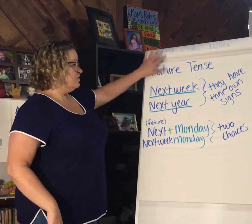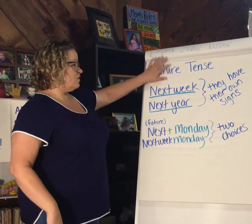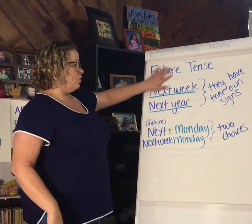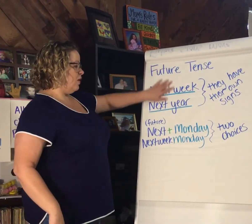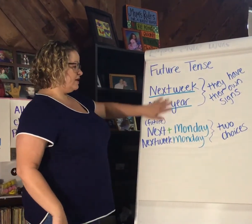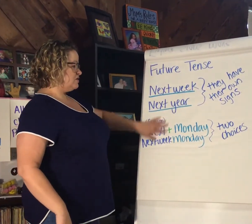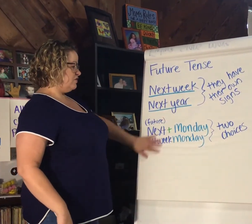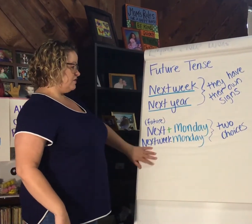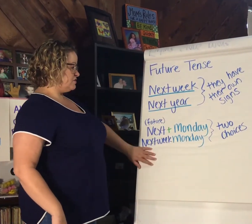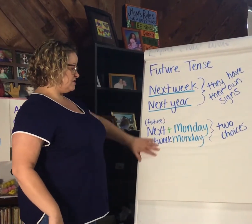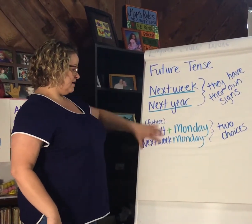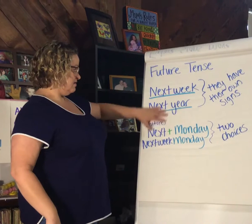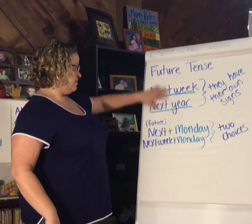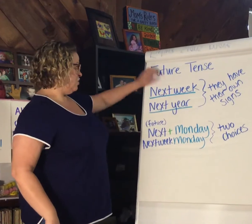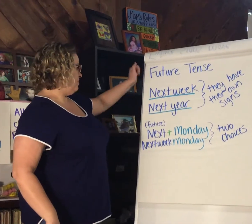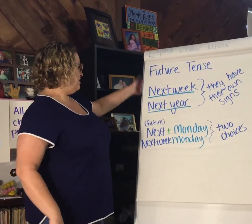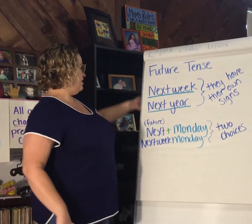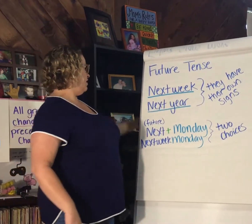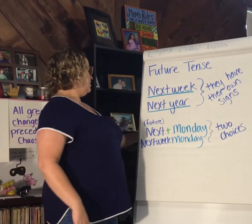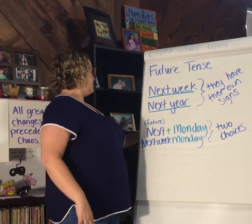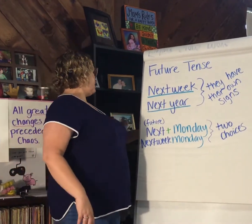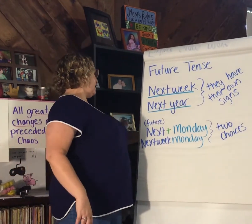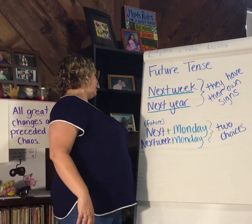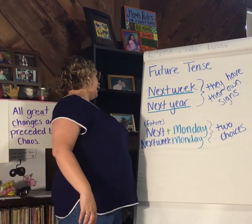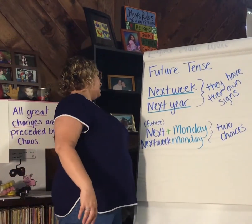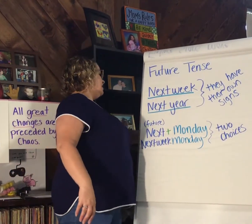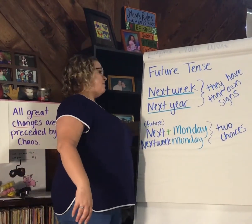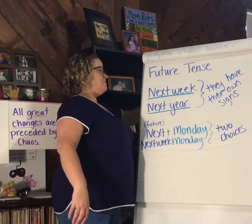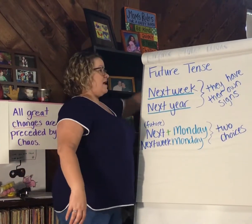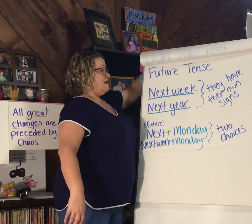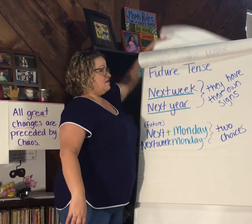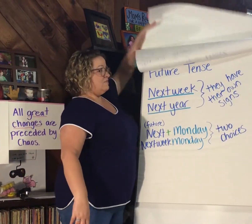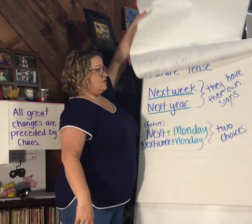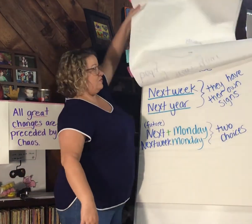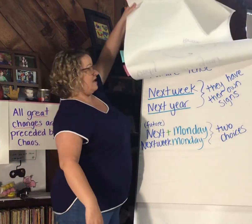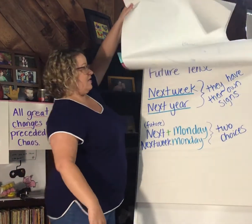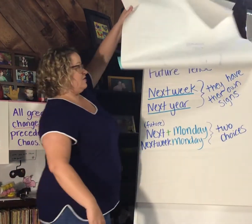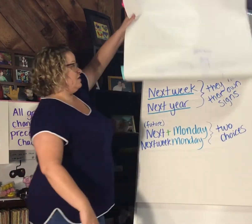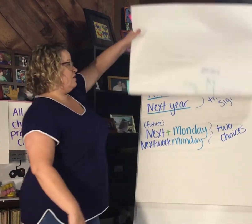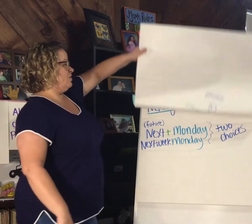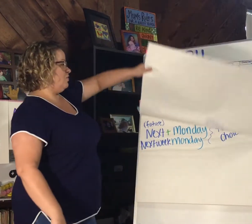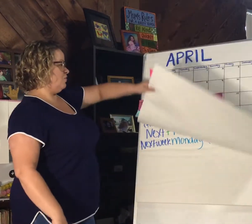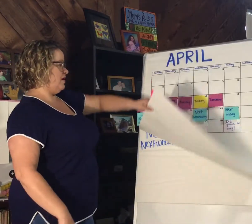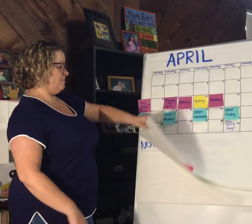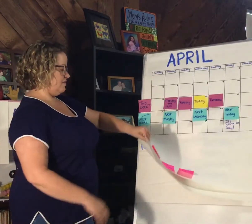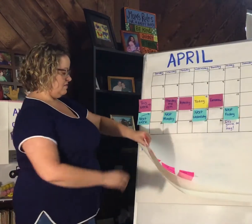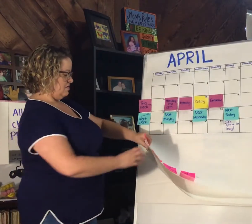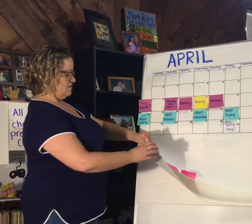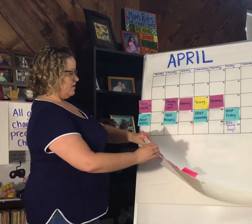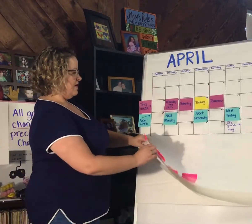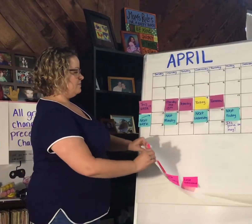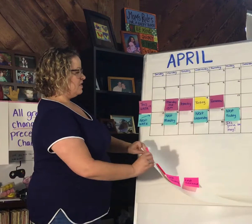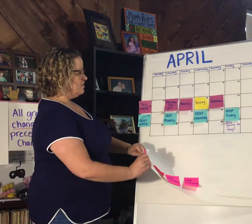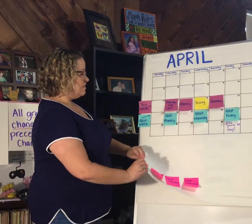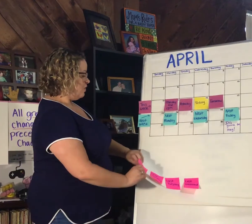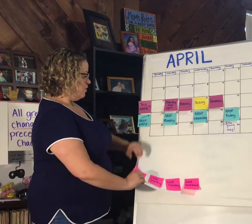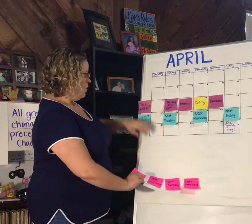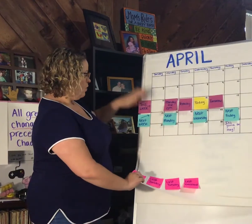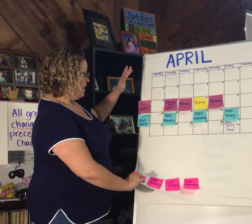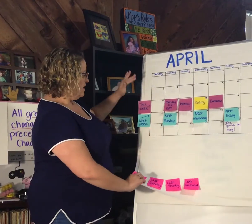So watch those future signs, no big deal. All right, back to the beautiful calendar. Okay, so we